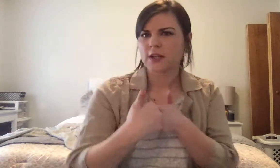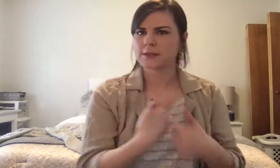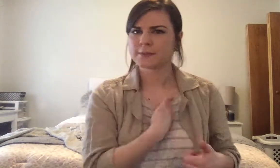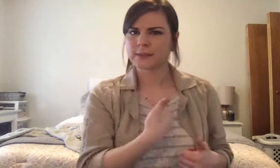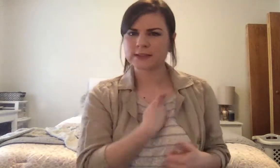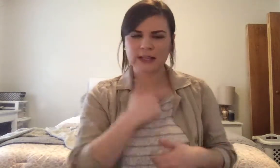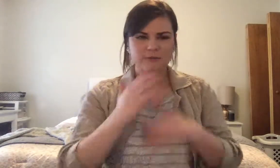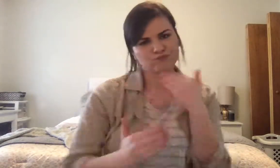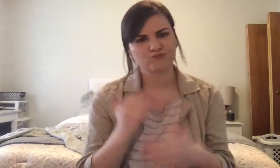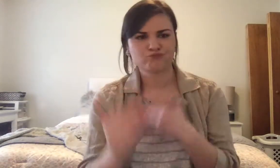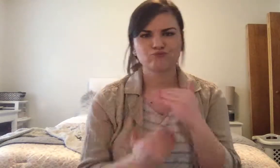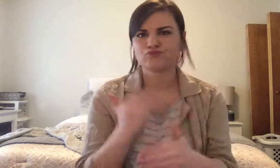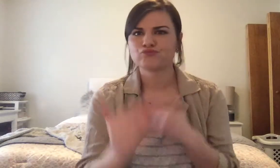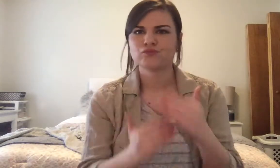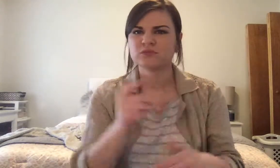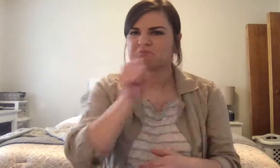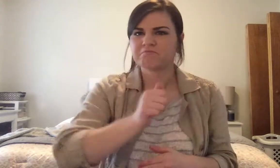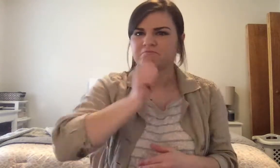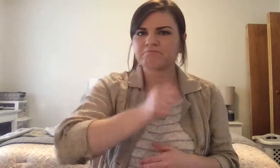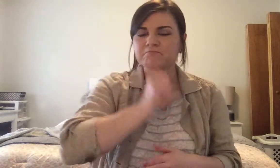topics and just keep growing as an artist.